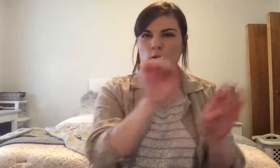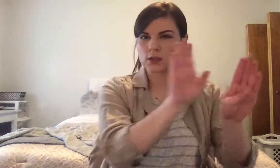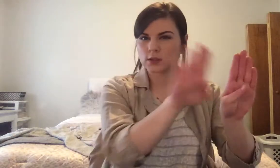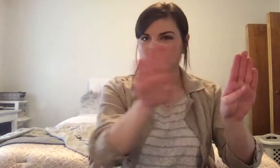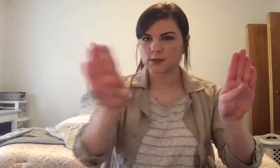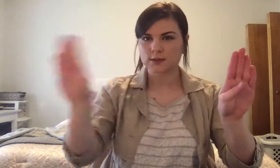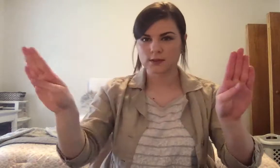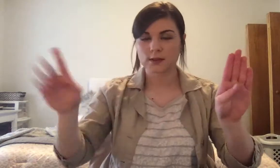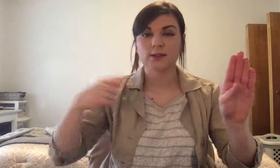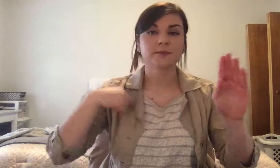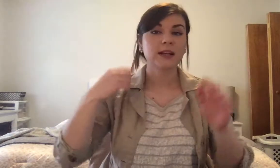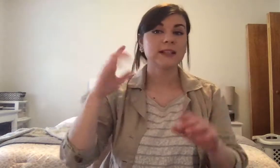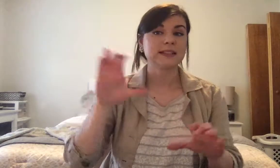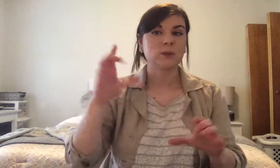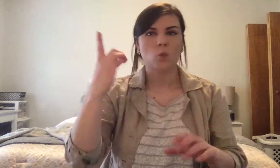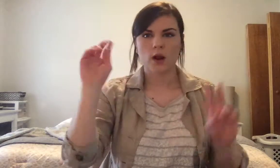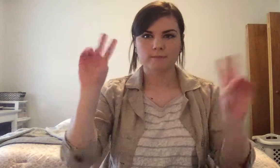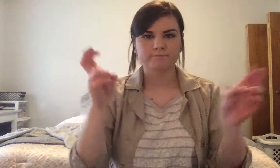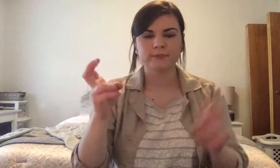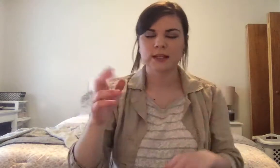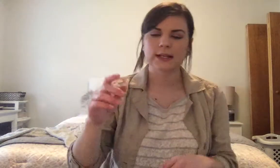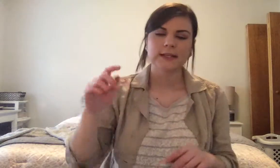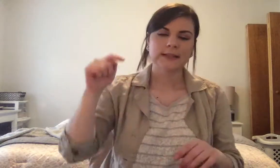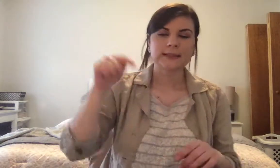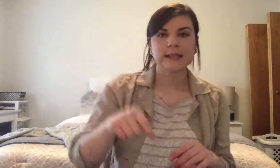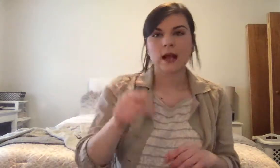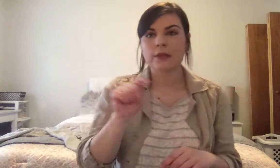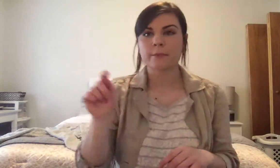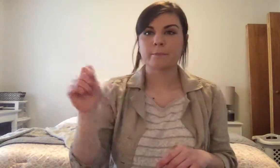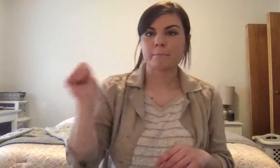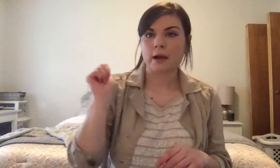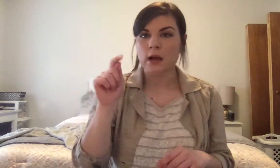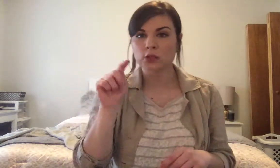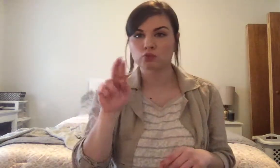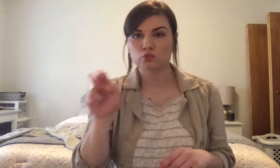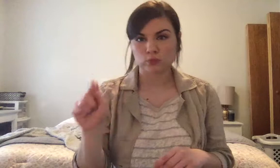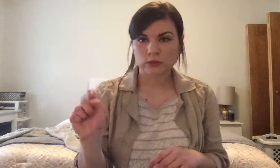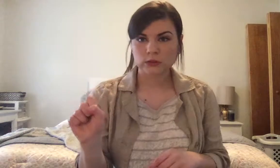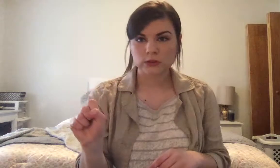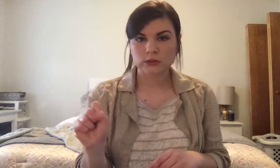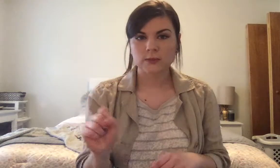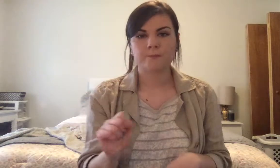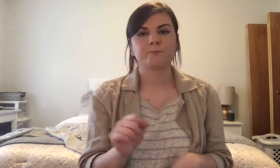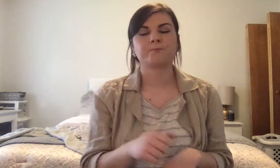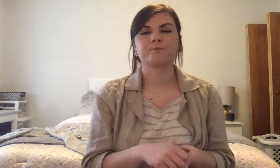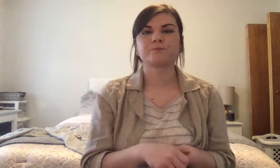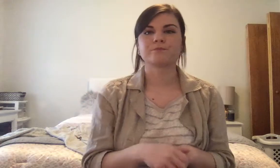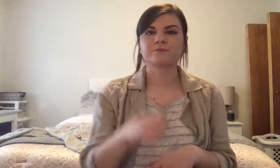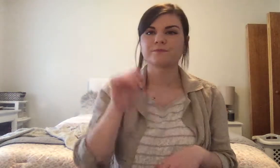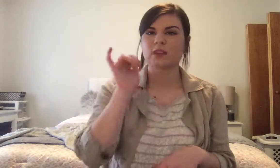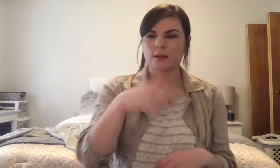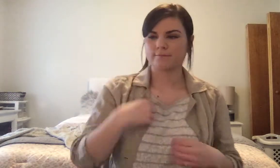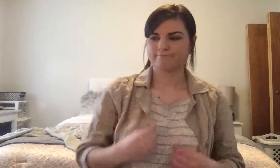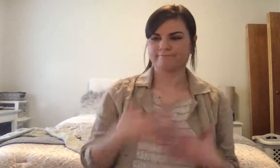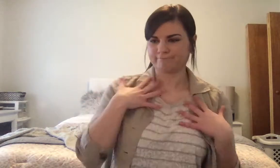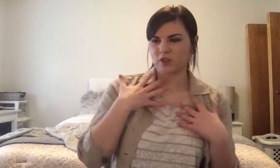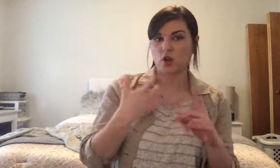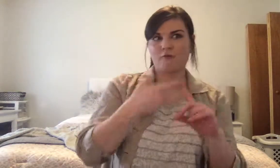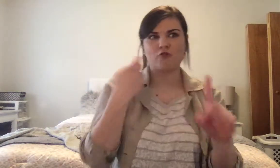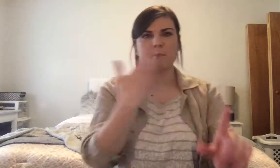Down the Back Streets, and that series was inspired by an old hip-hop song by this guy named Guru. The